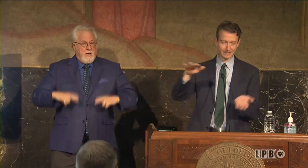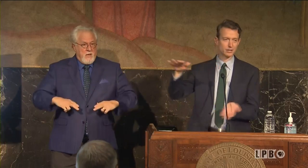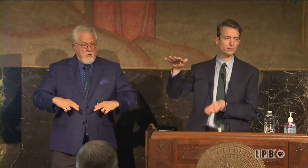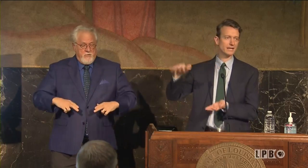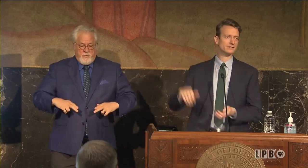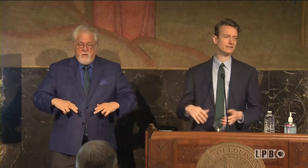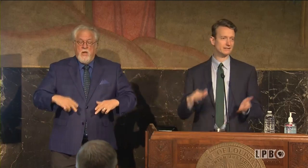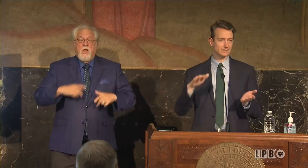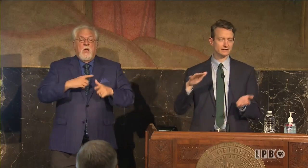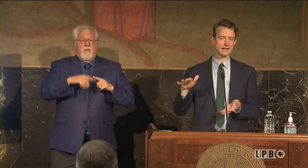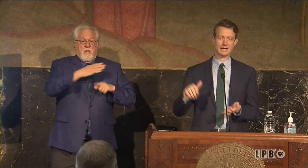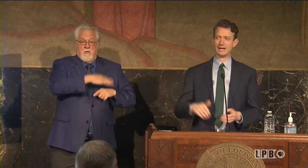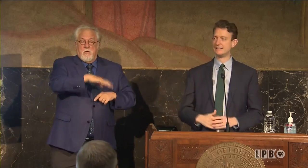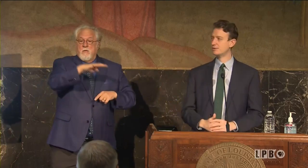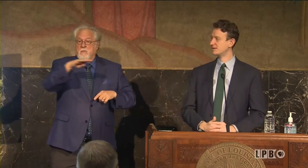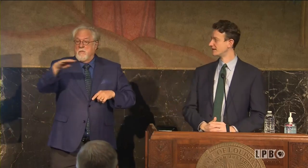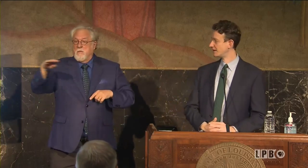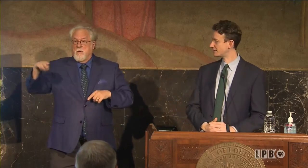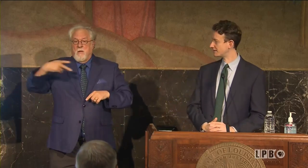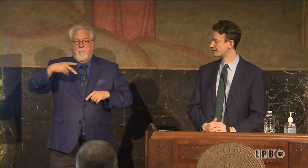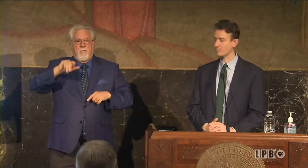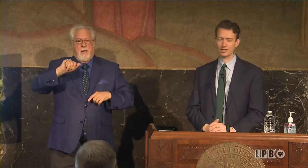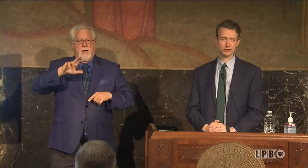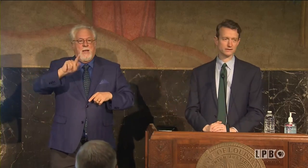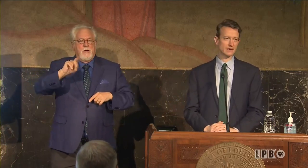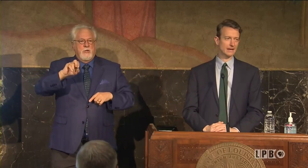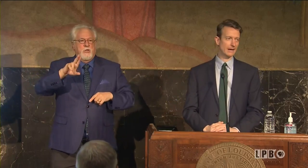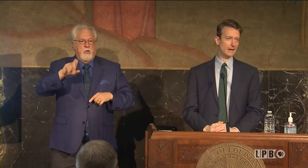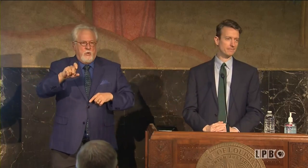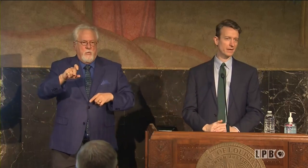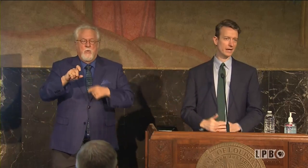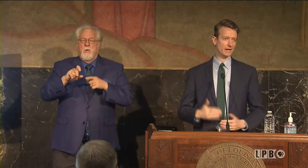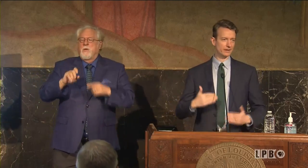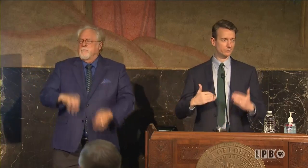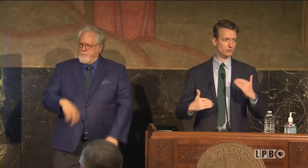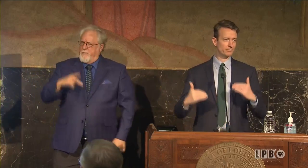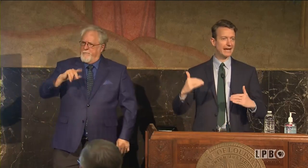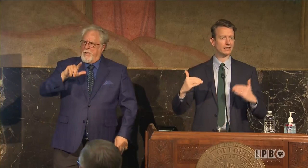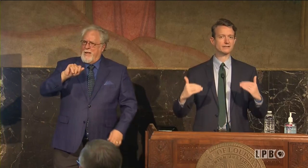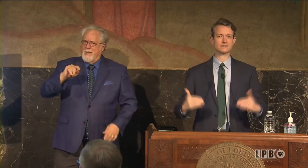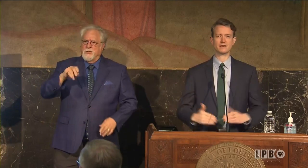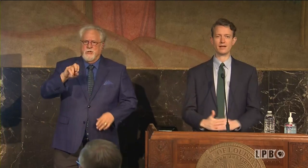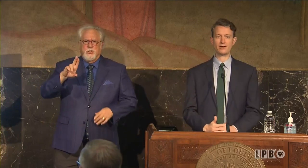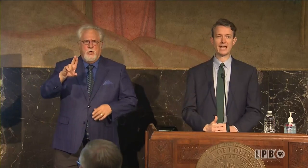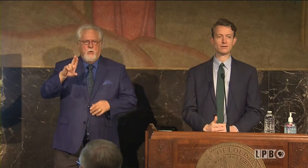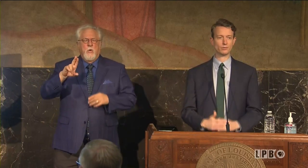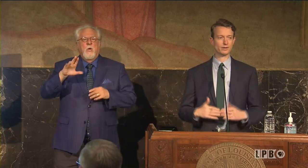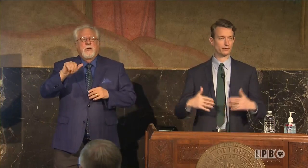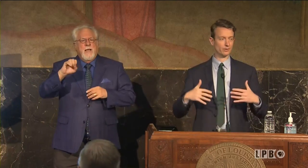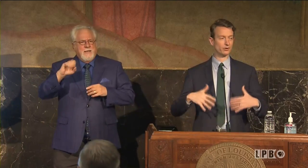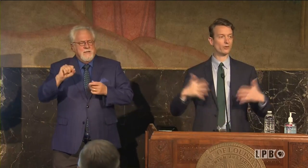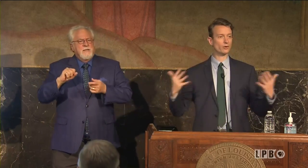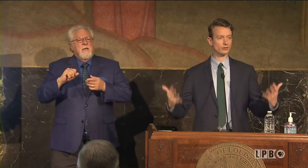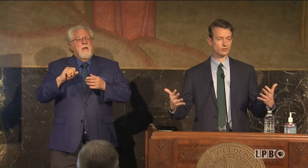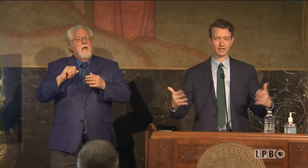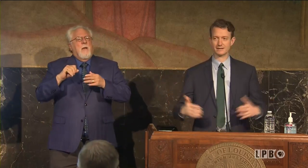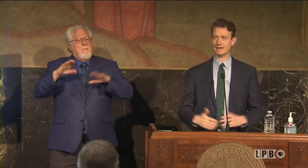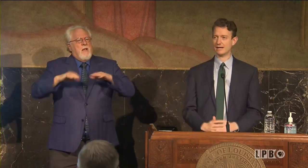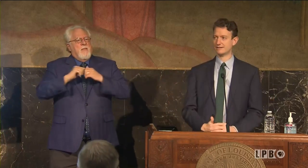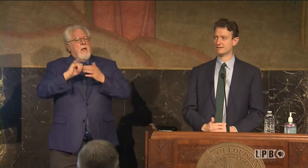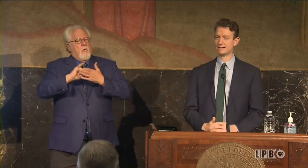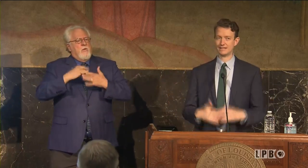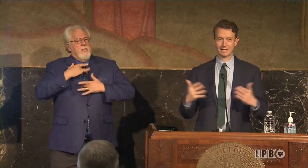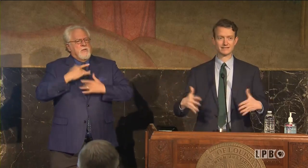these plateaued cases and these decreasing cases in some regions, sort of balance that with an overall